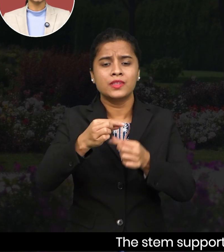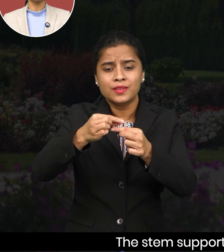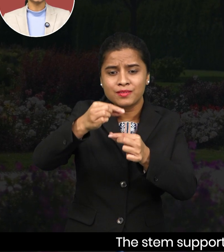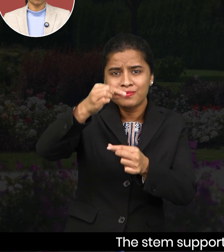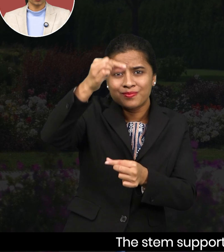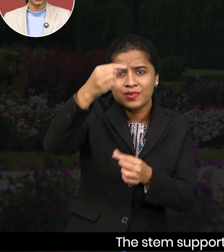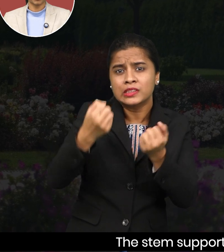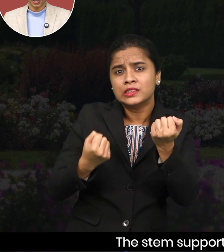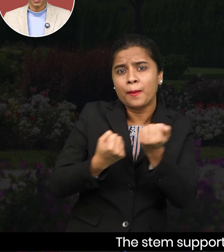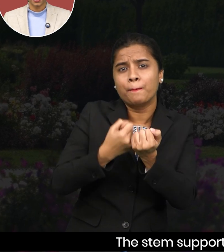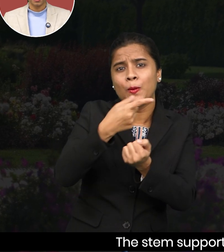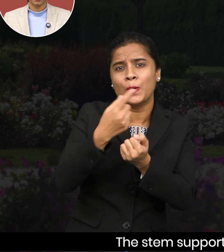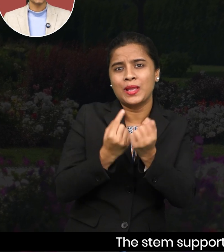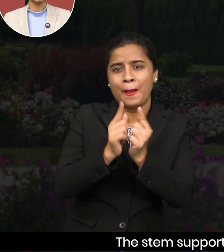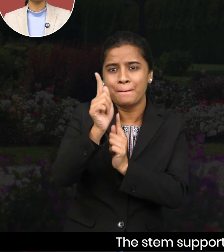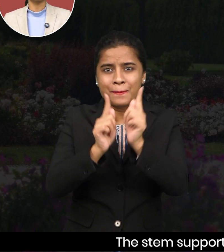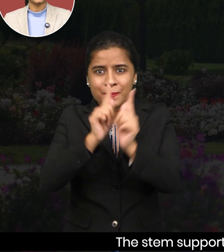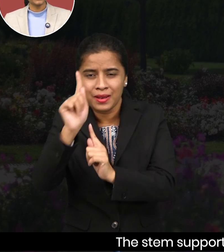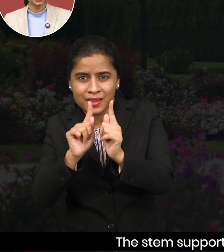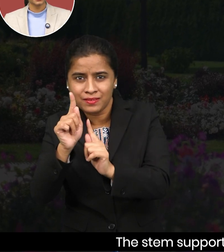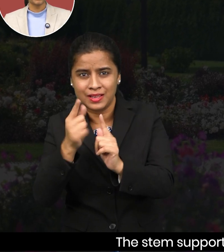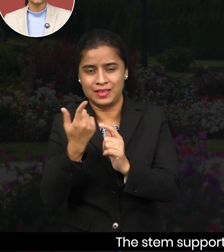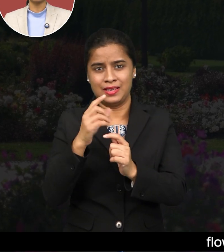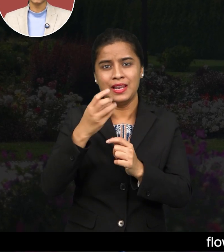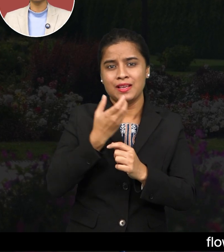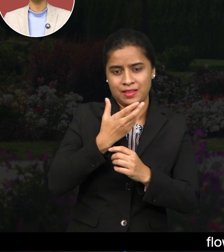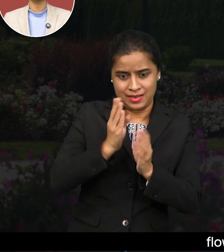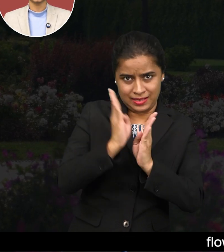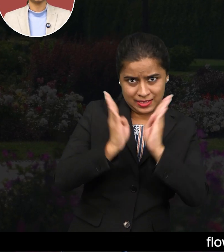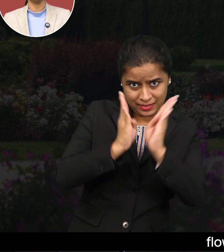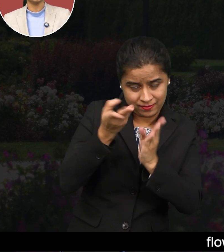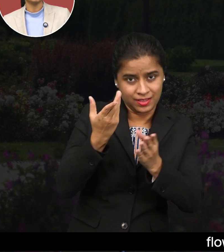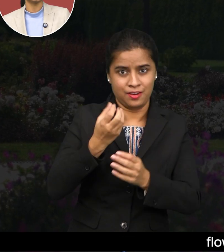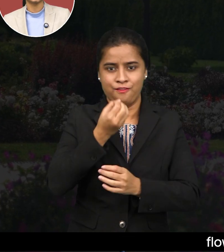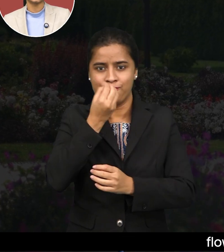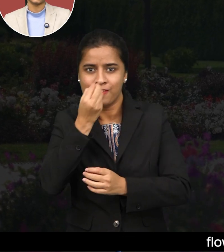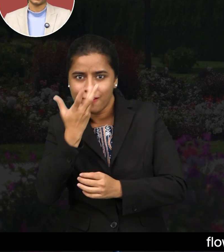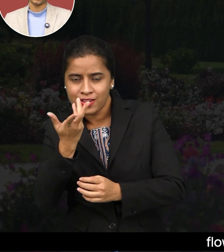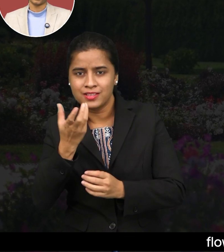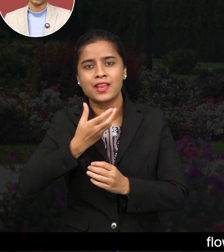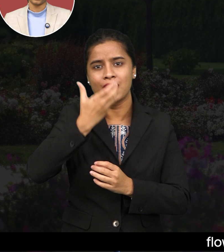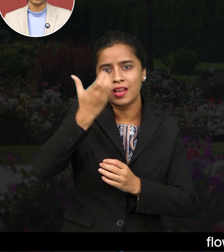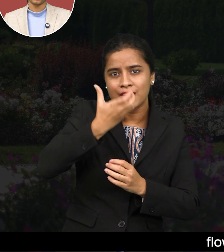This stem supports the plant by bearing leaves, flowers, and fruits.